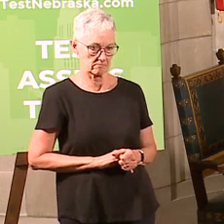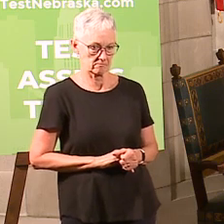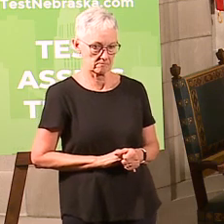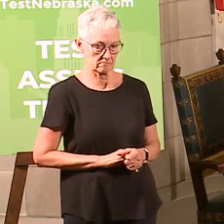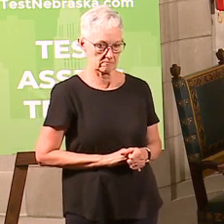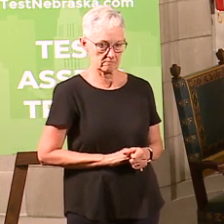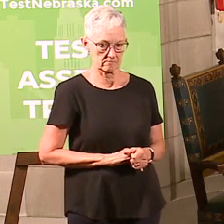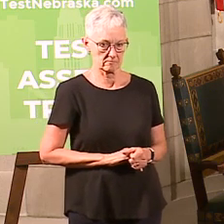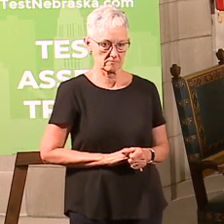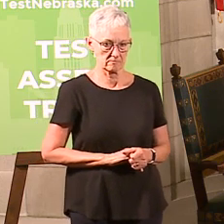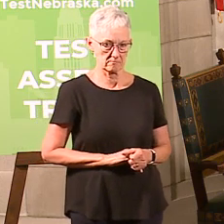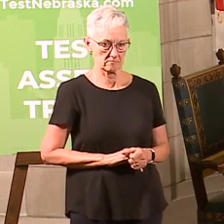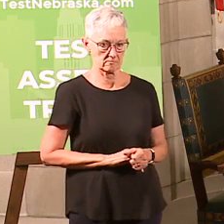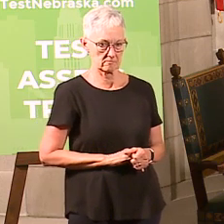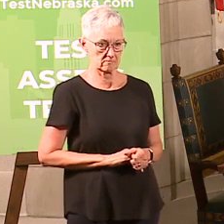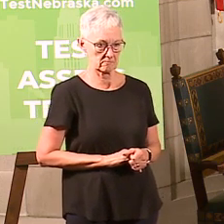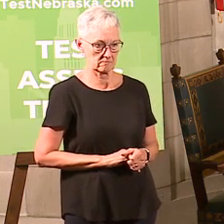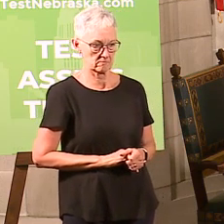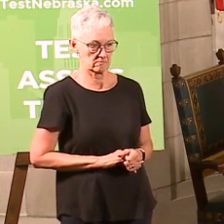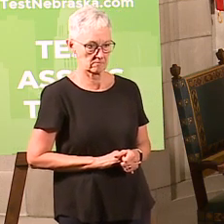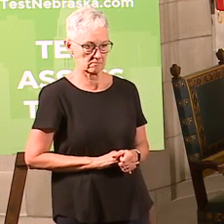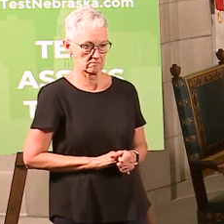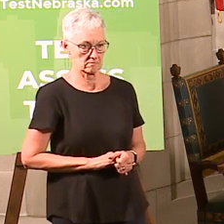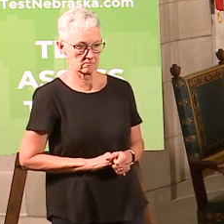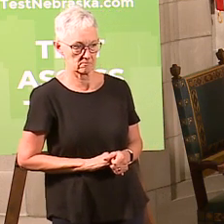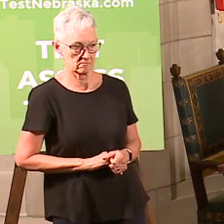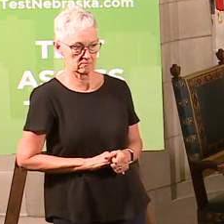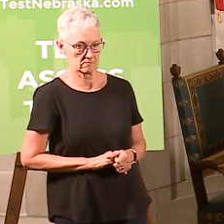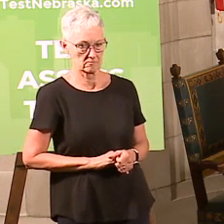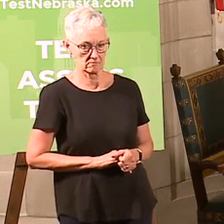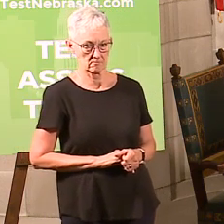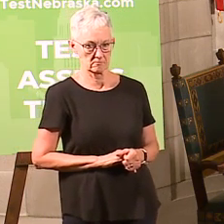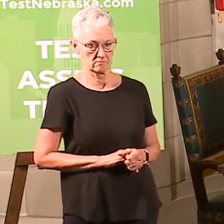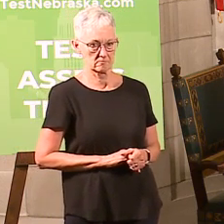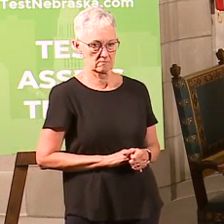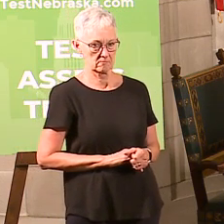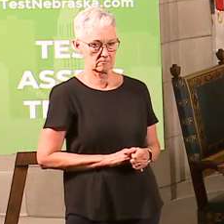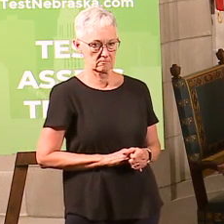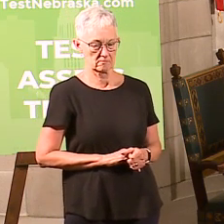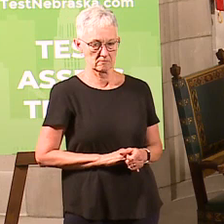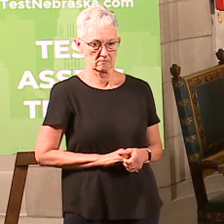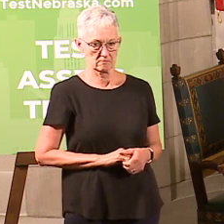each year to green finance for blender pumps. Did you